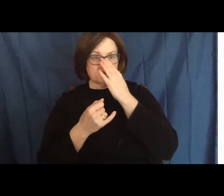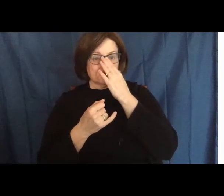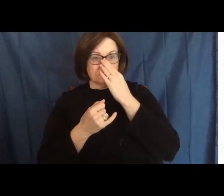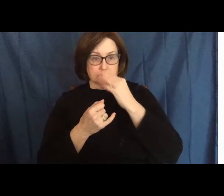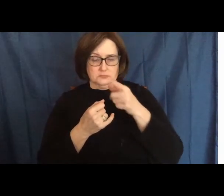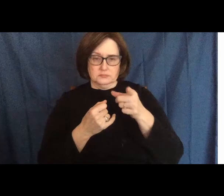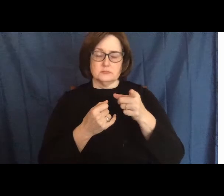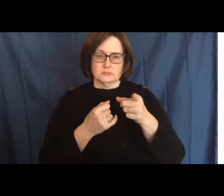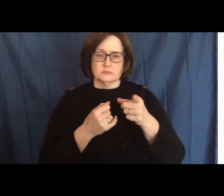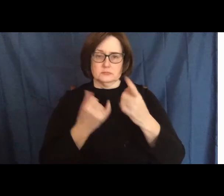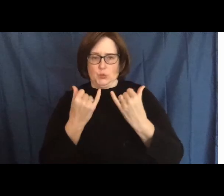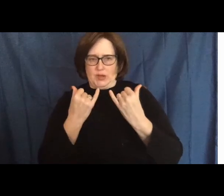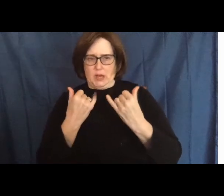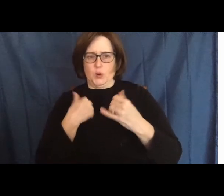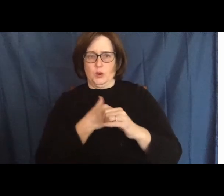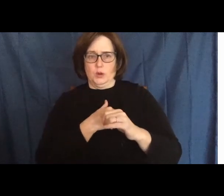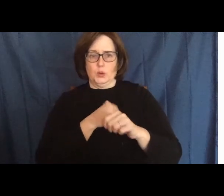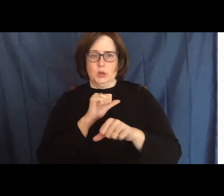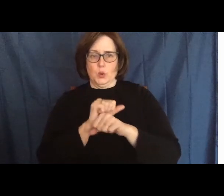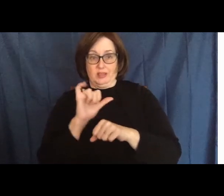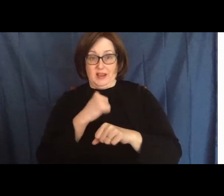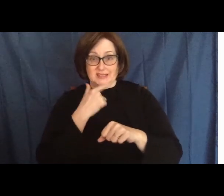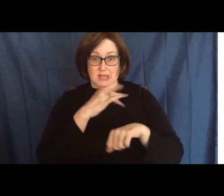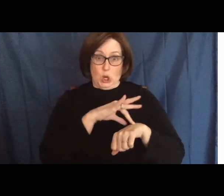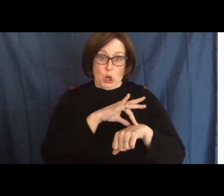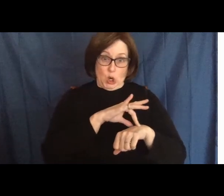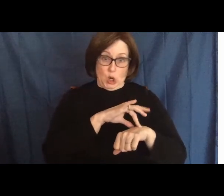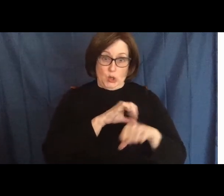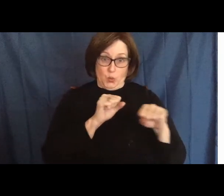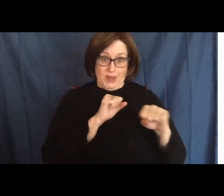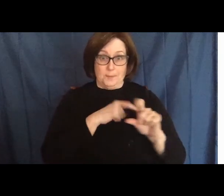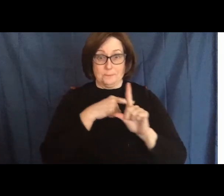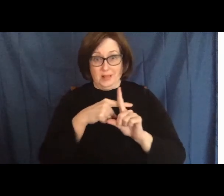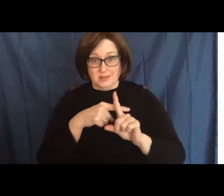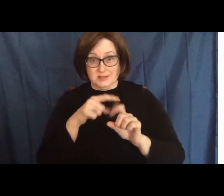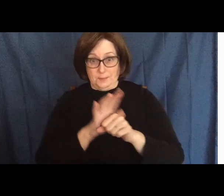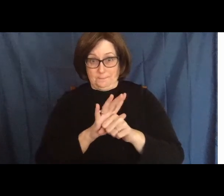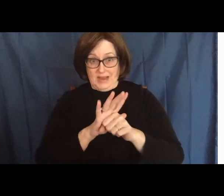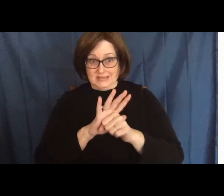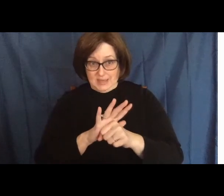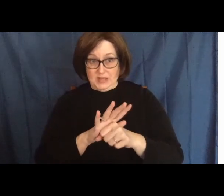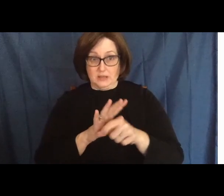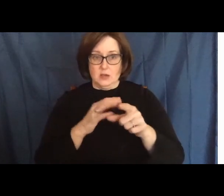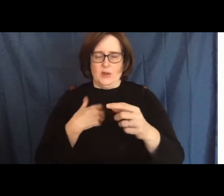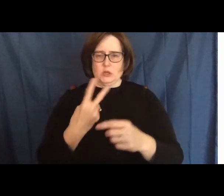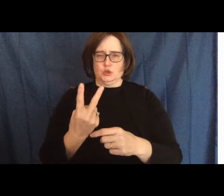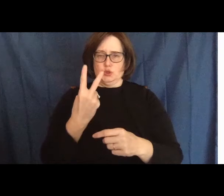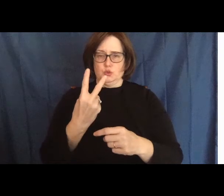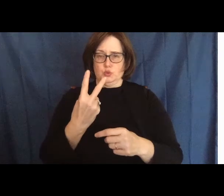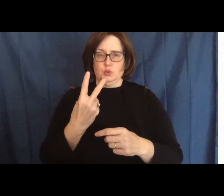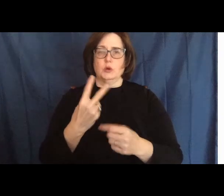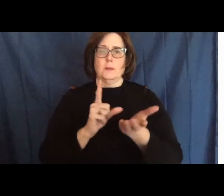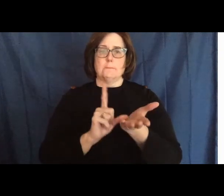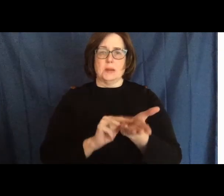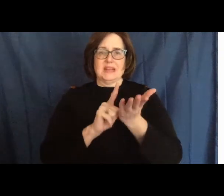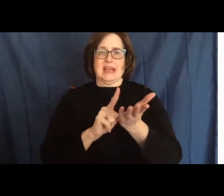this period of time, as I mentioned, the earthquake and the pandemic, we developed two publications, a children's book